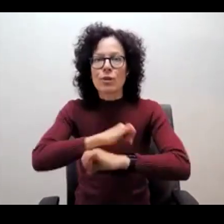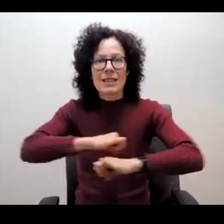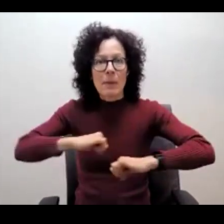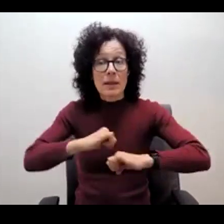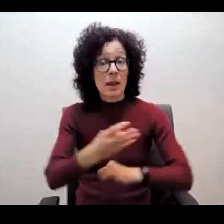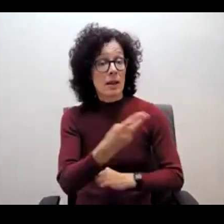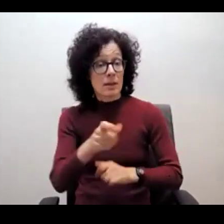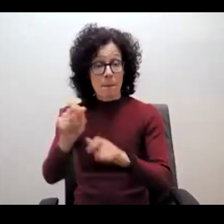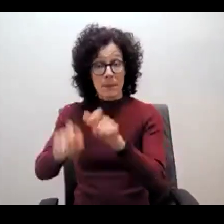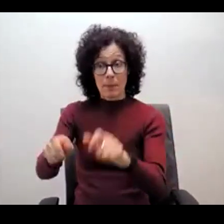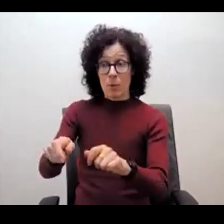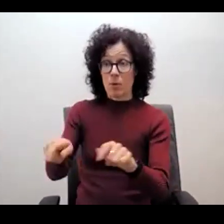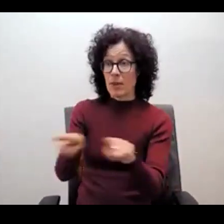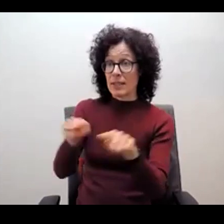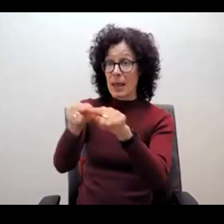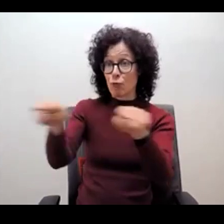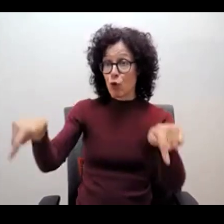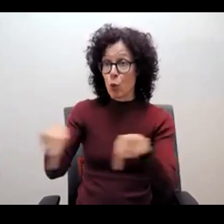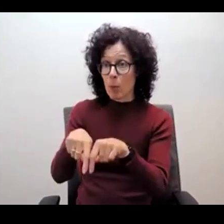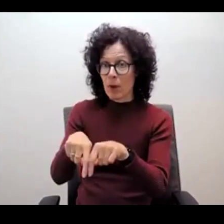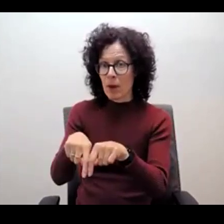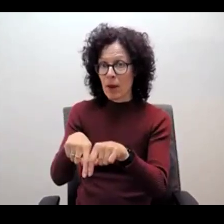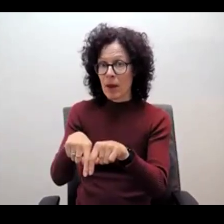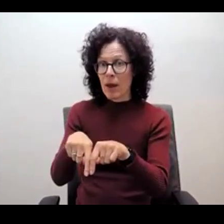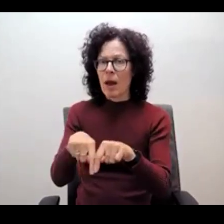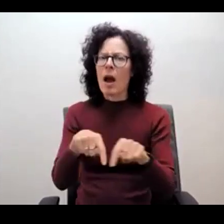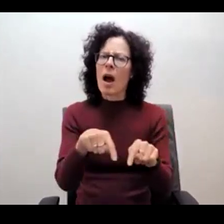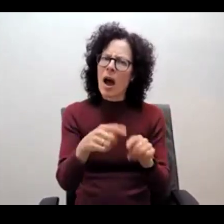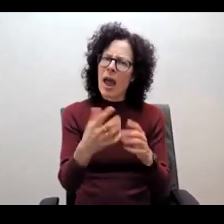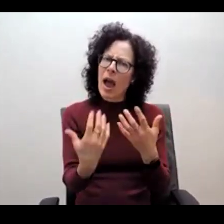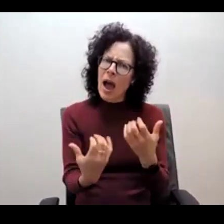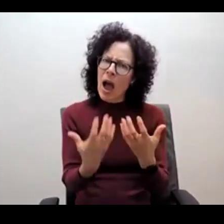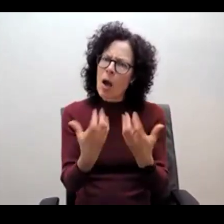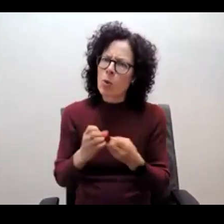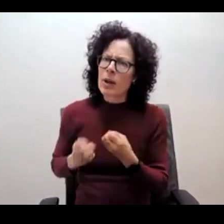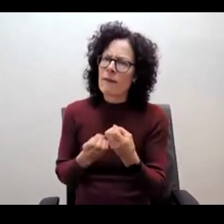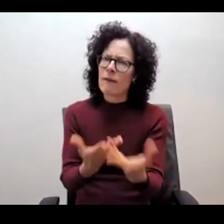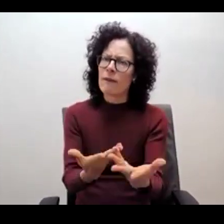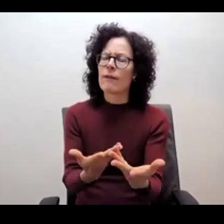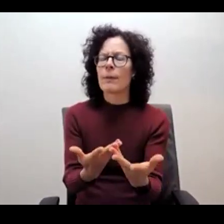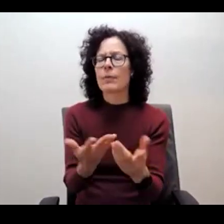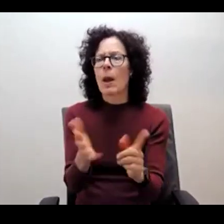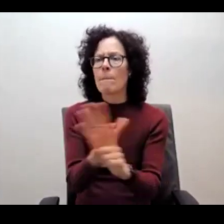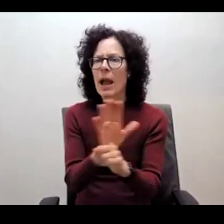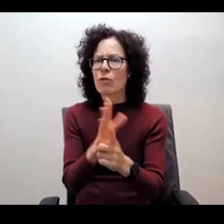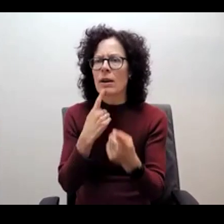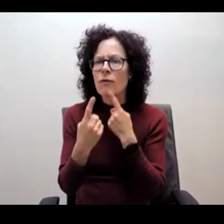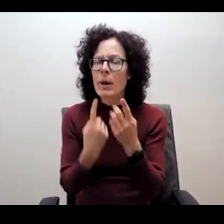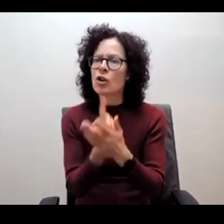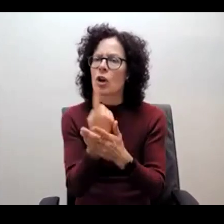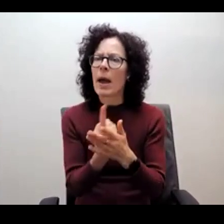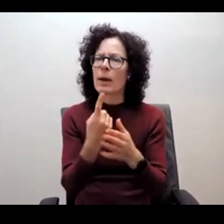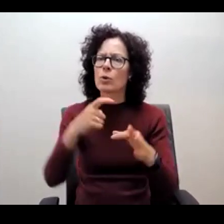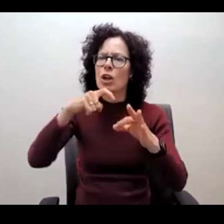together. I give a little bit of background on Qigong, the movement practice we're going